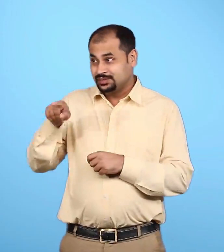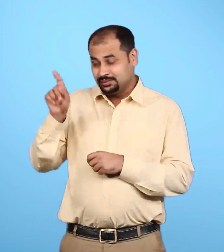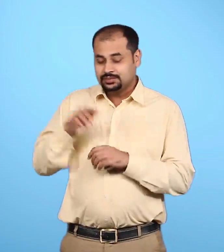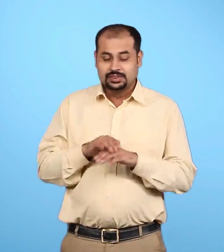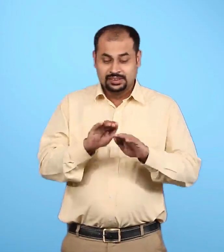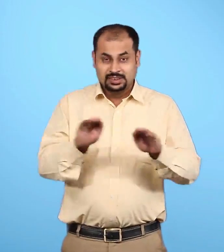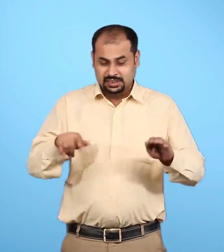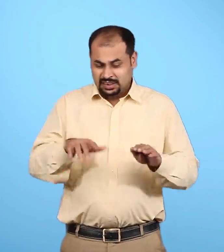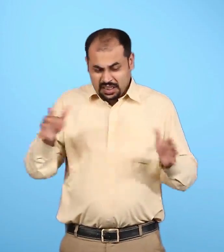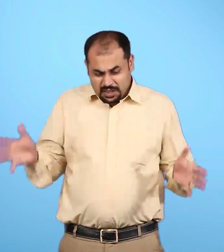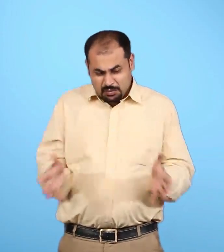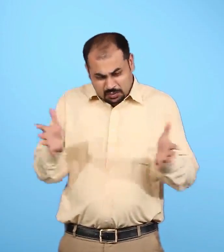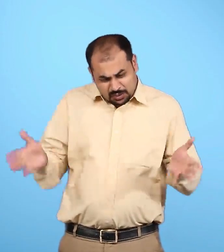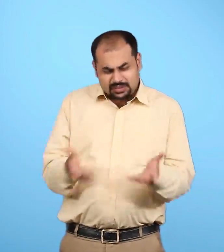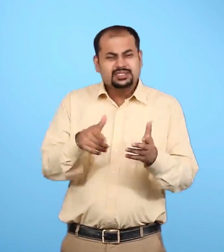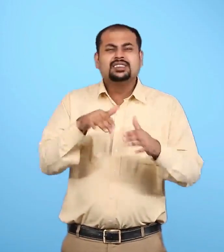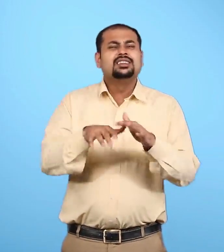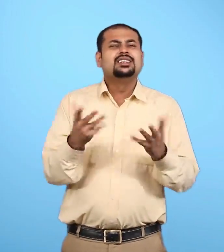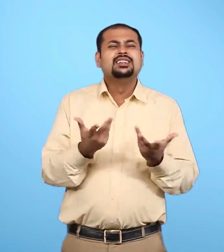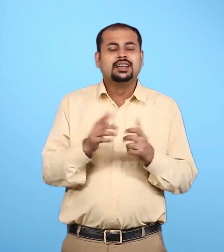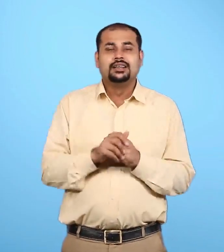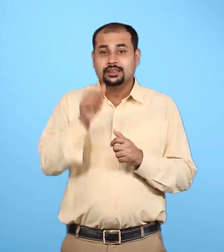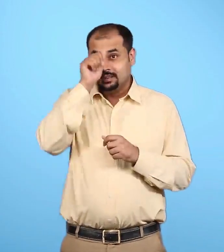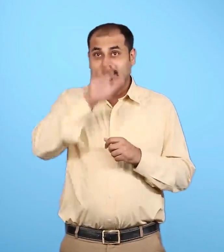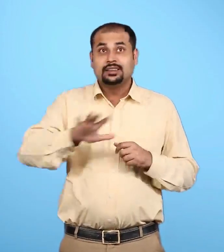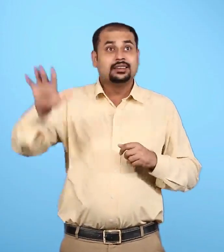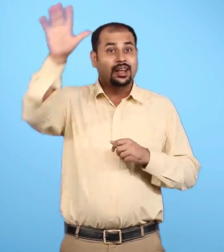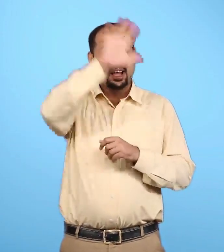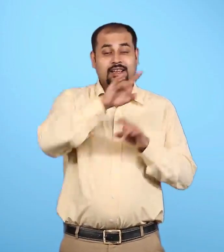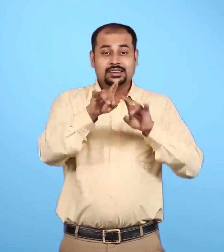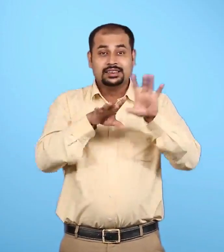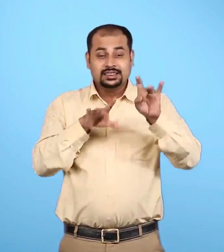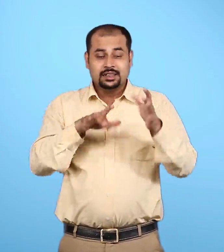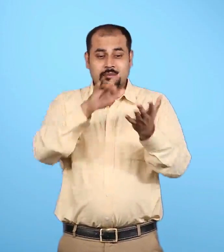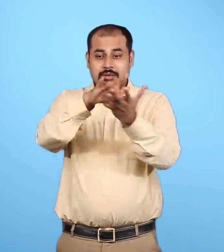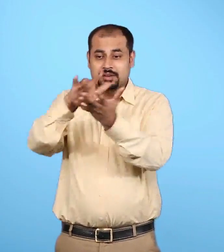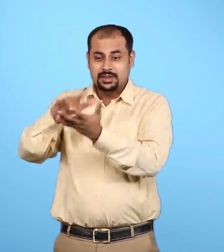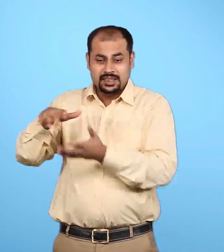encourage children to look at the map of India to locate different cities.